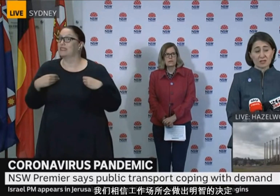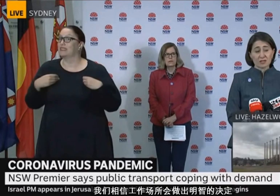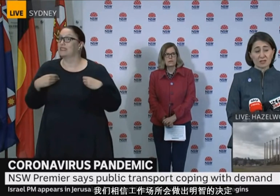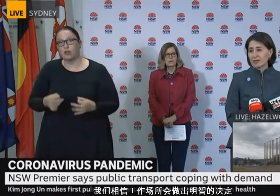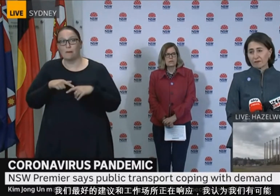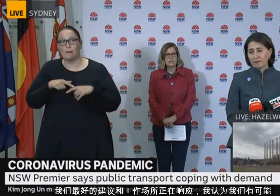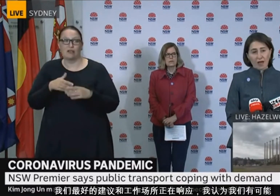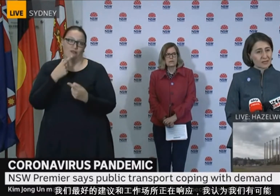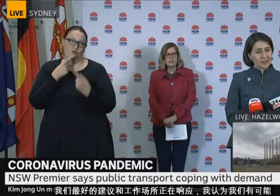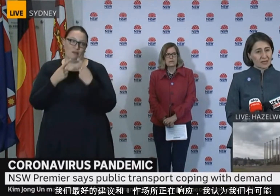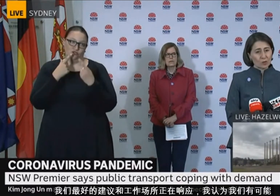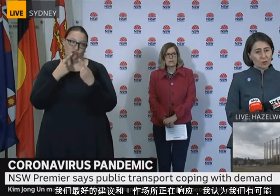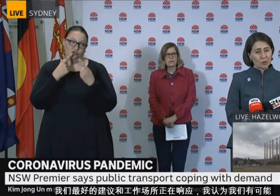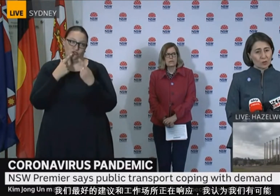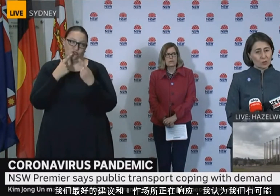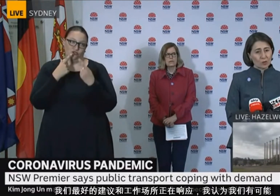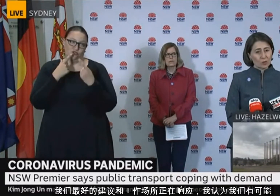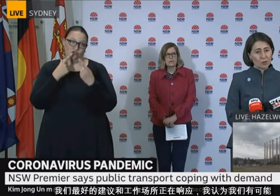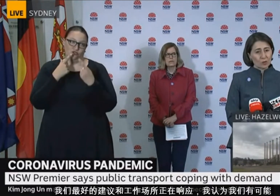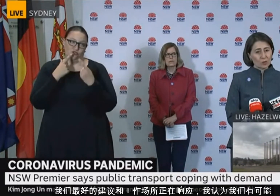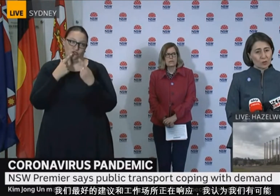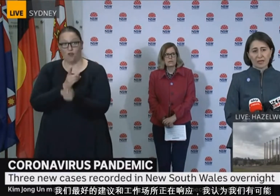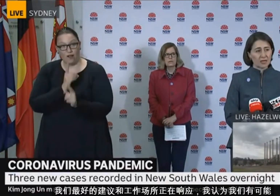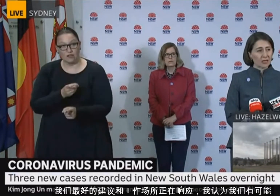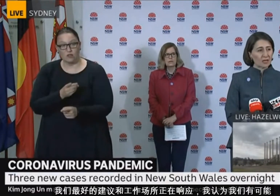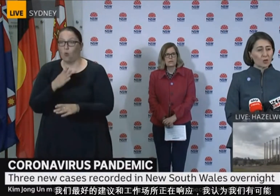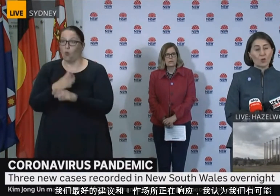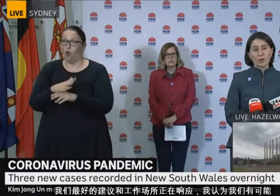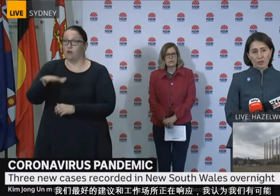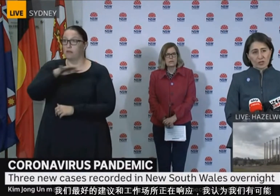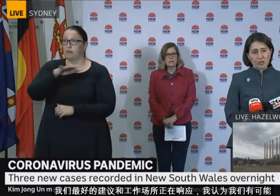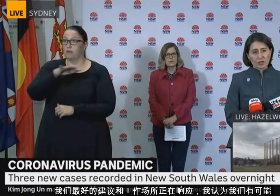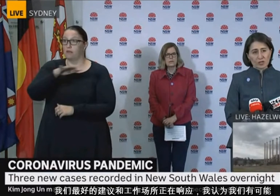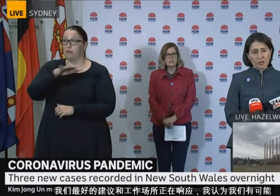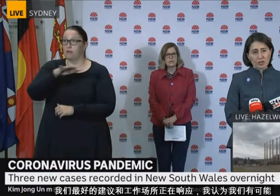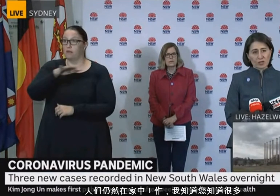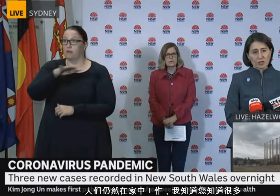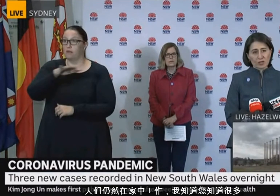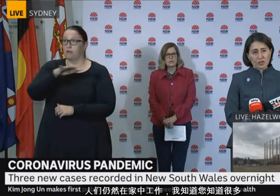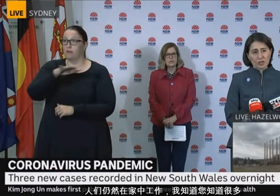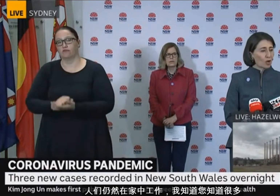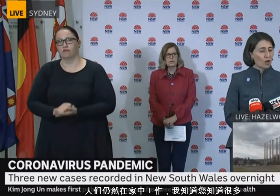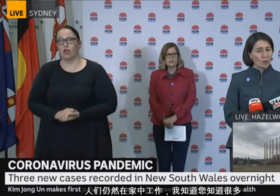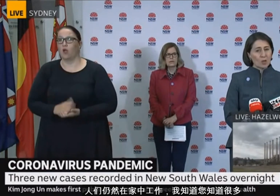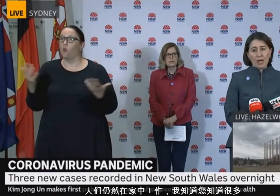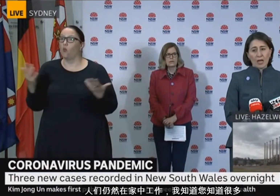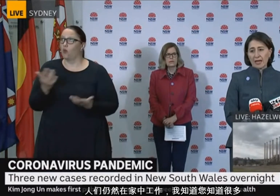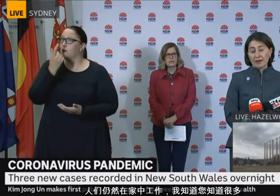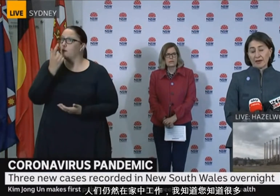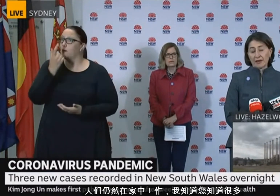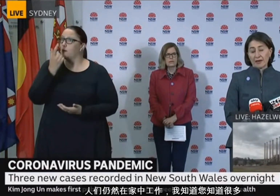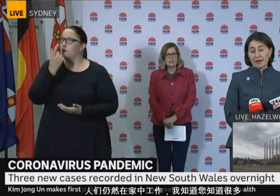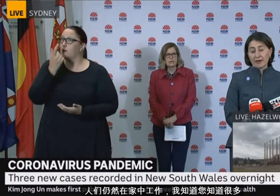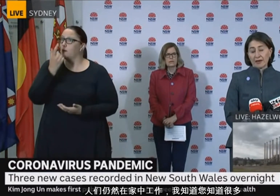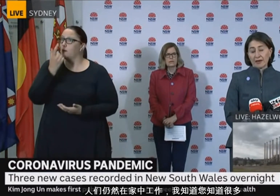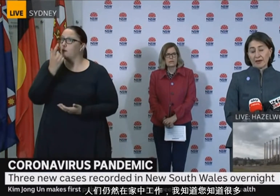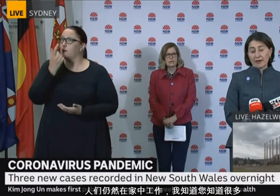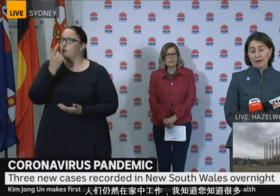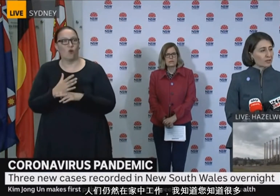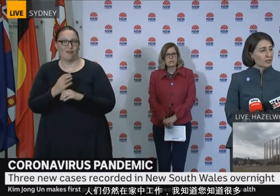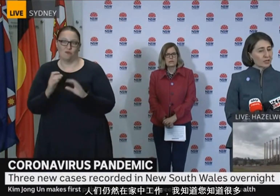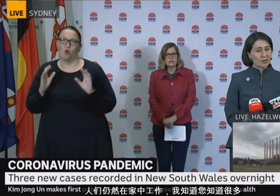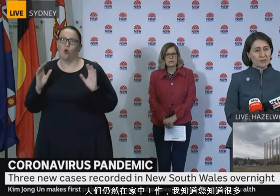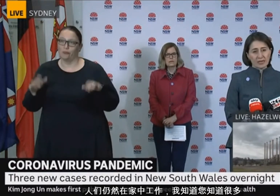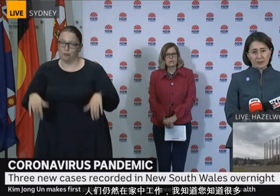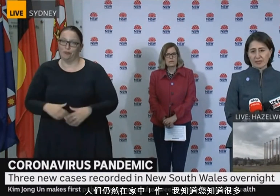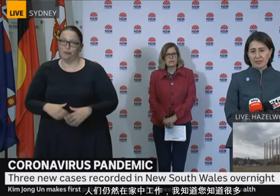informed decisions. We give our best advice, and workplaces are responding. And I think where possible, people are still working from home.